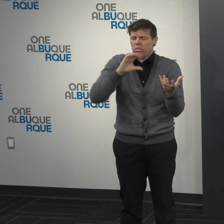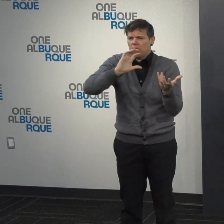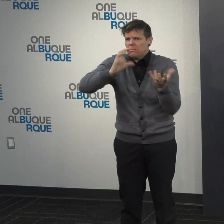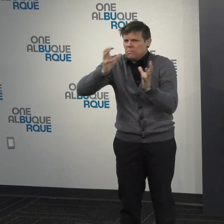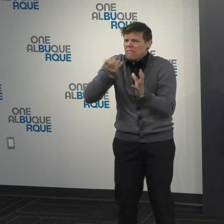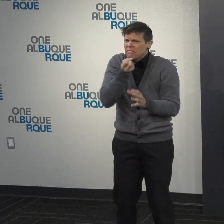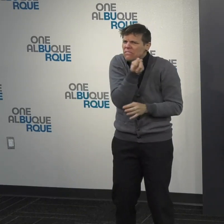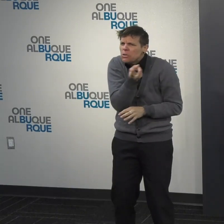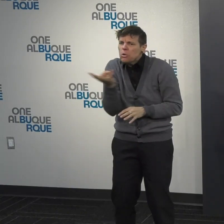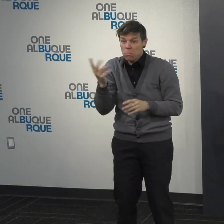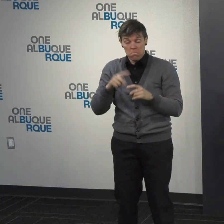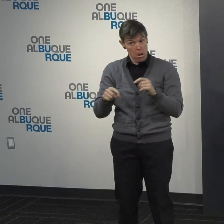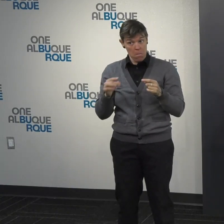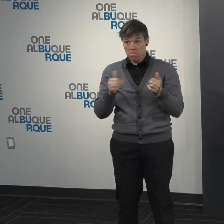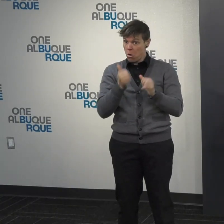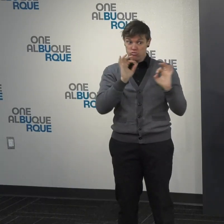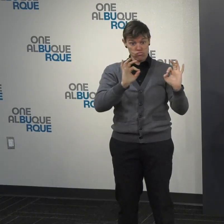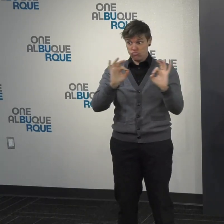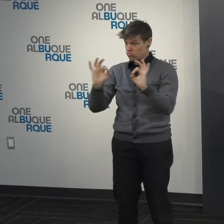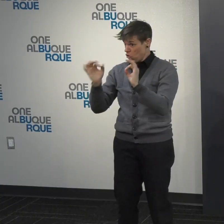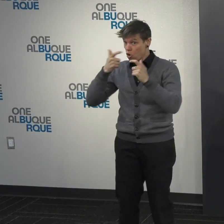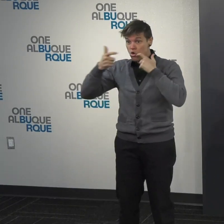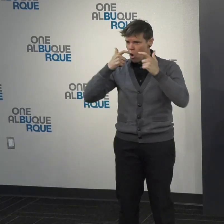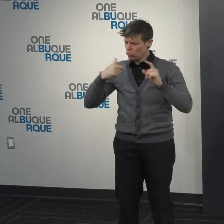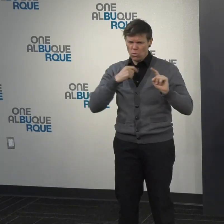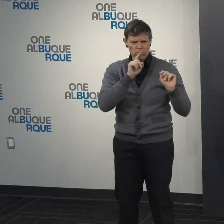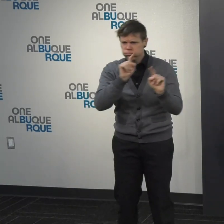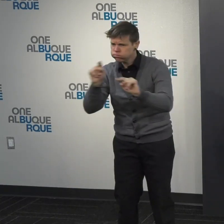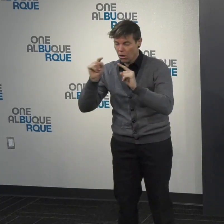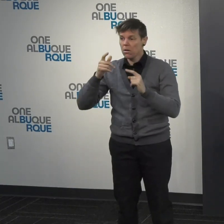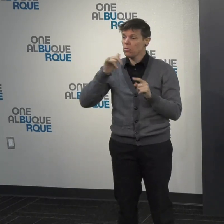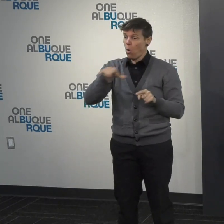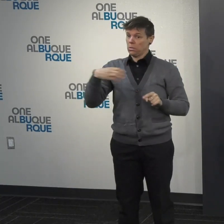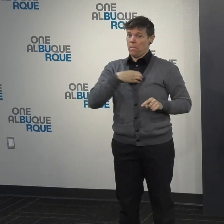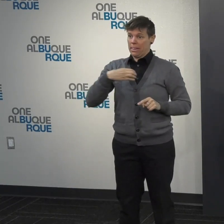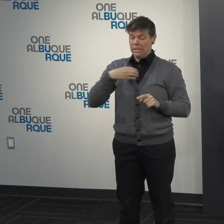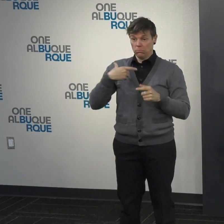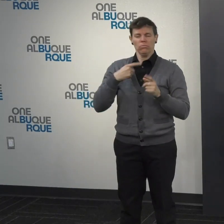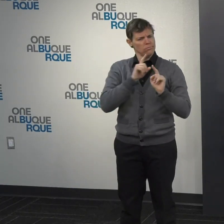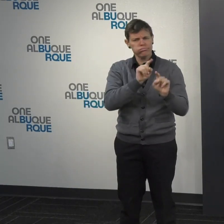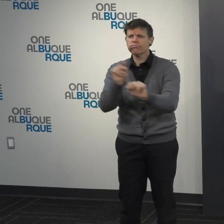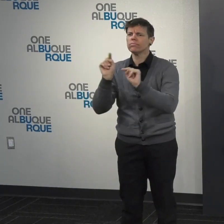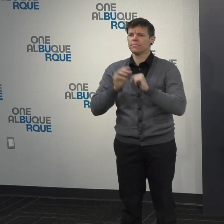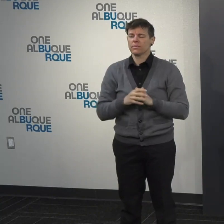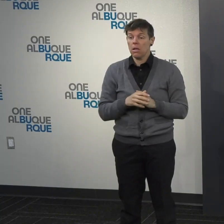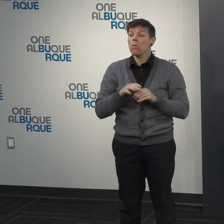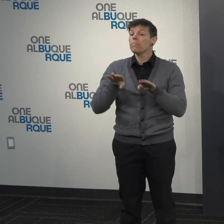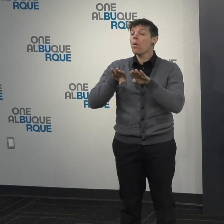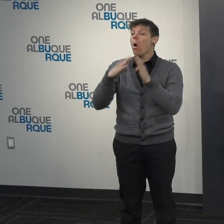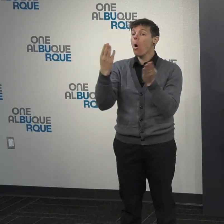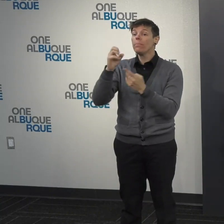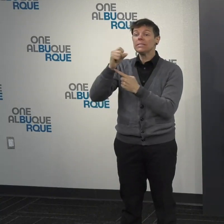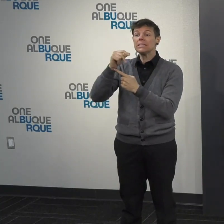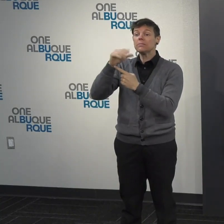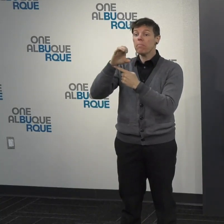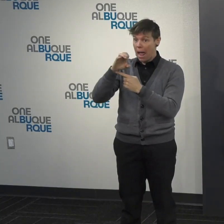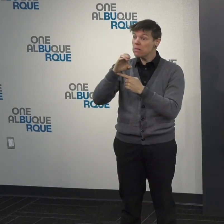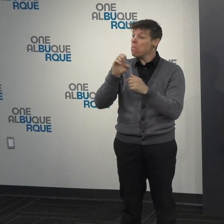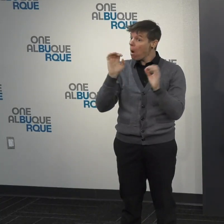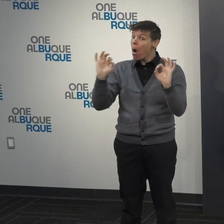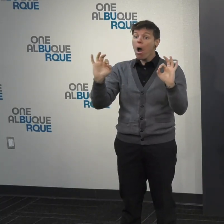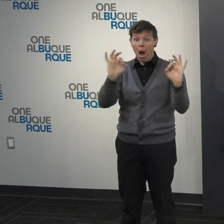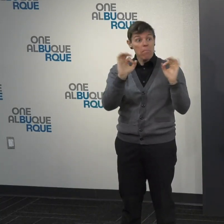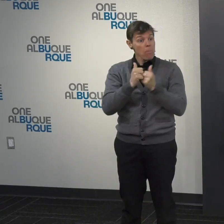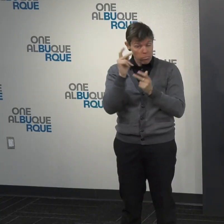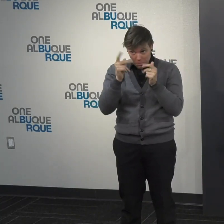but in general, people did a good job social distancing, really appreciate that. And we had a couple of educational conversations from our